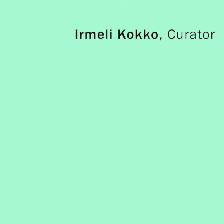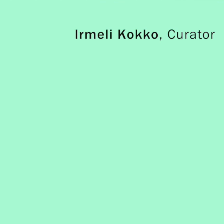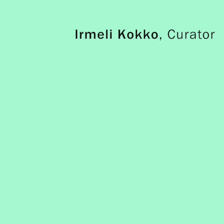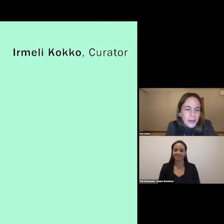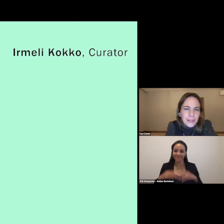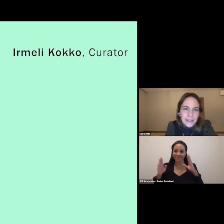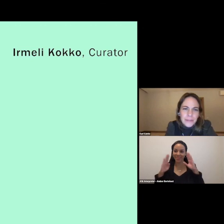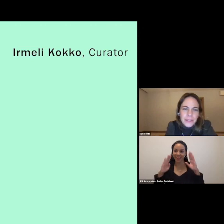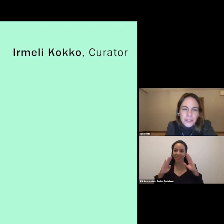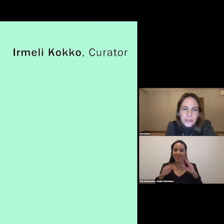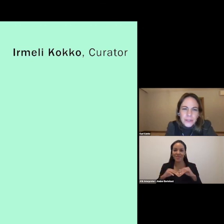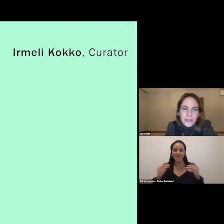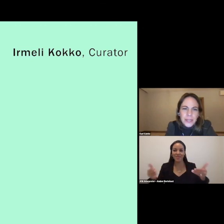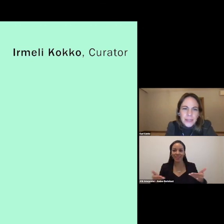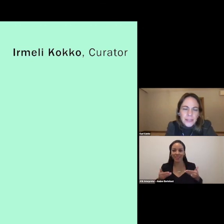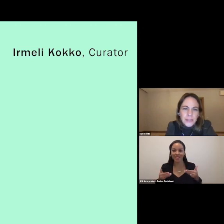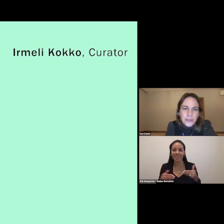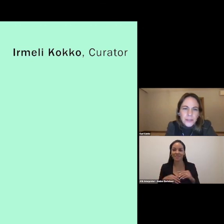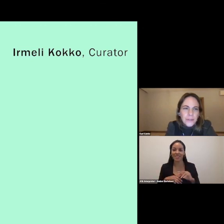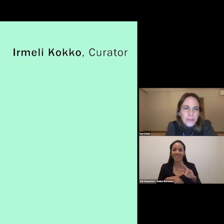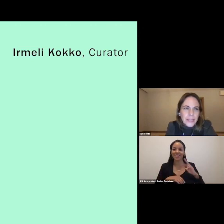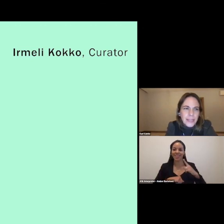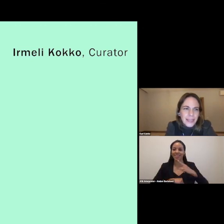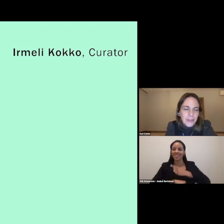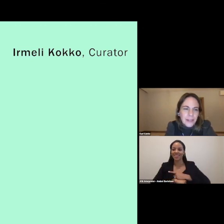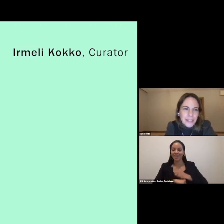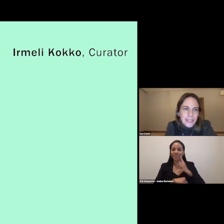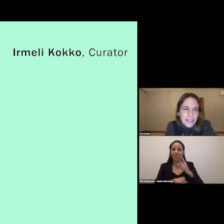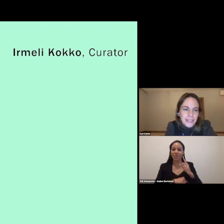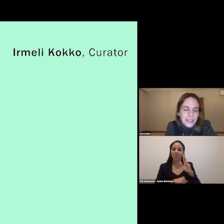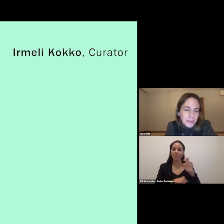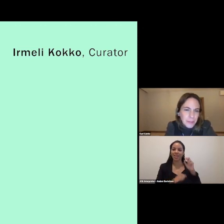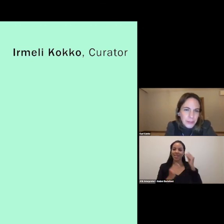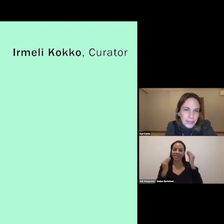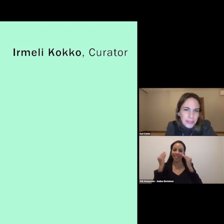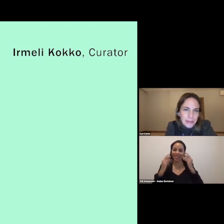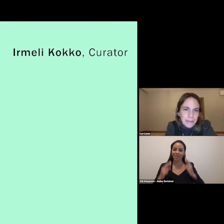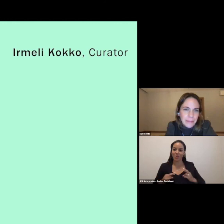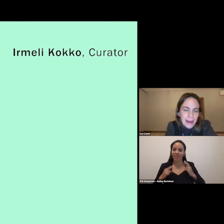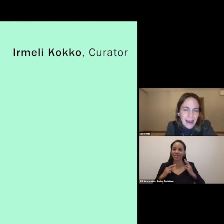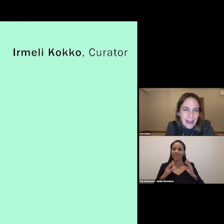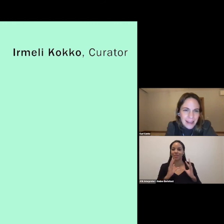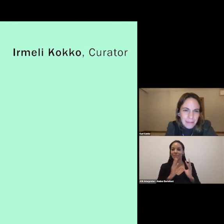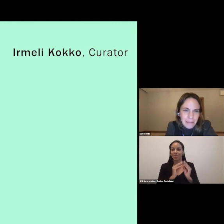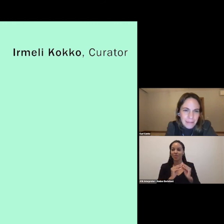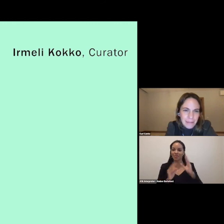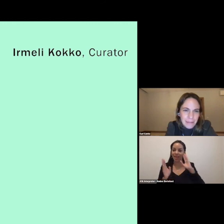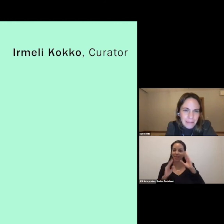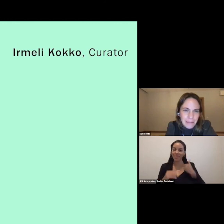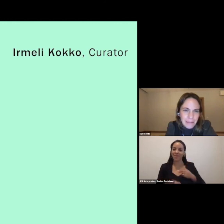Hi, everyone. Welcome to day 2 of the Rethinking Residencies Symposium. Hi, I'm